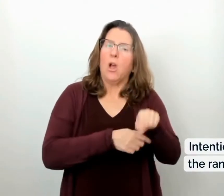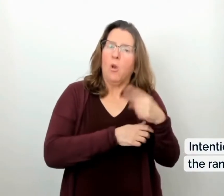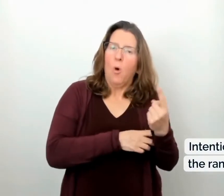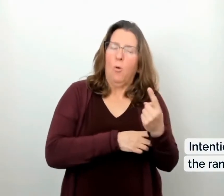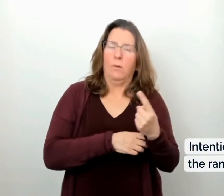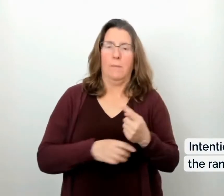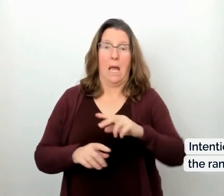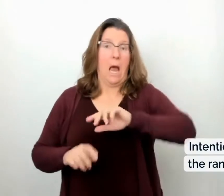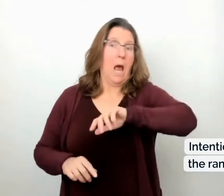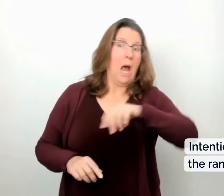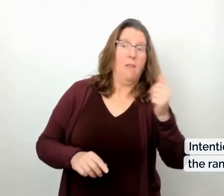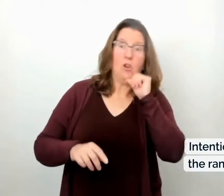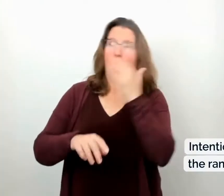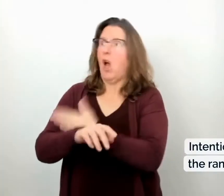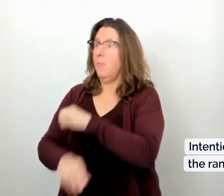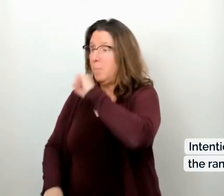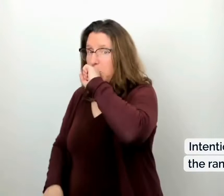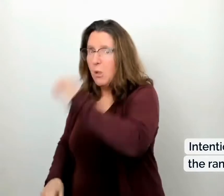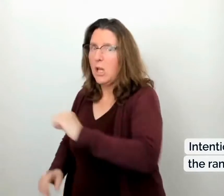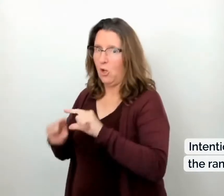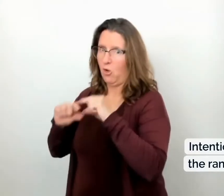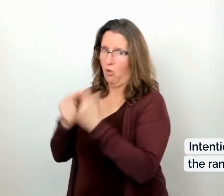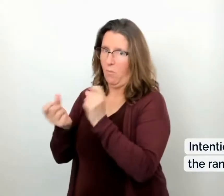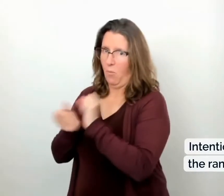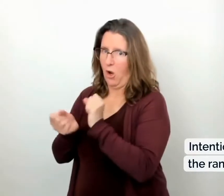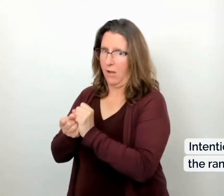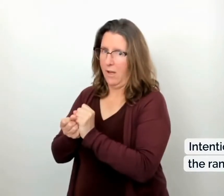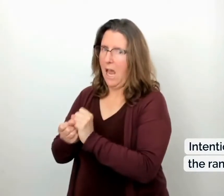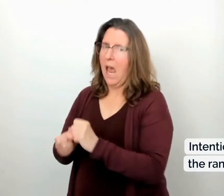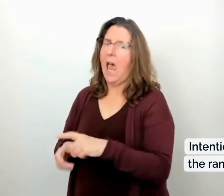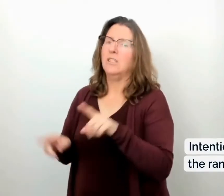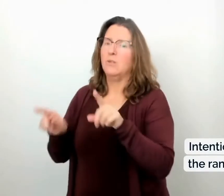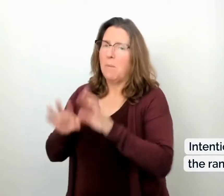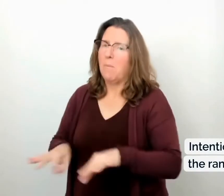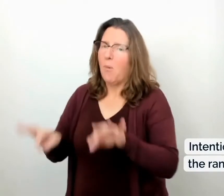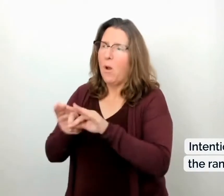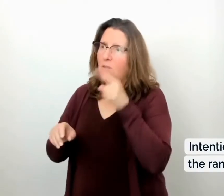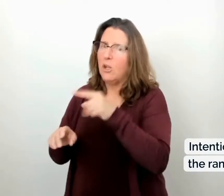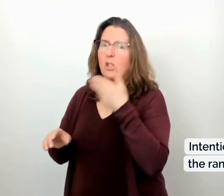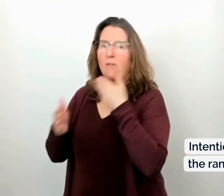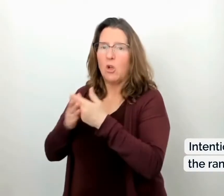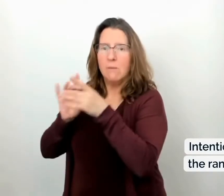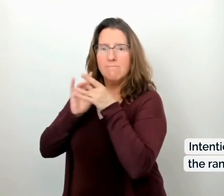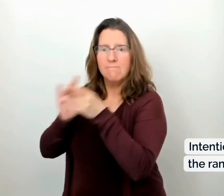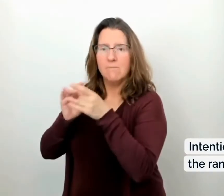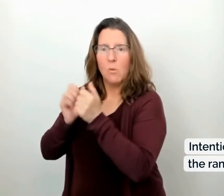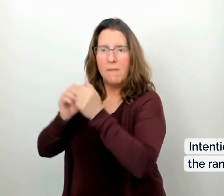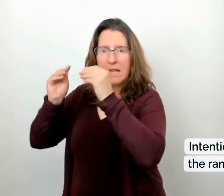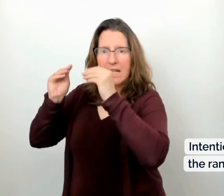herself. My youngest daughter loved group work, but in her case, she would only do the work if she liked her teacher.